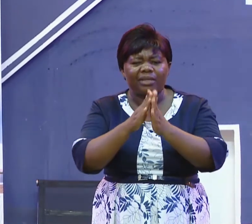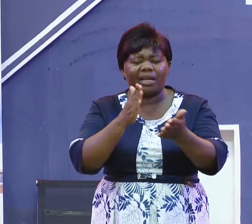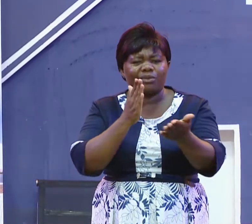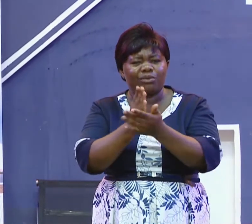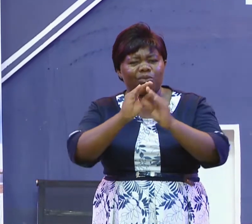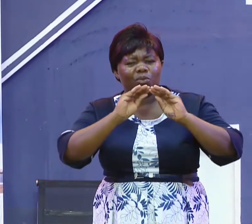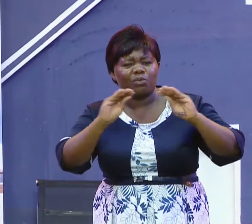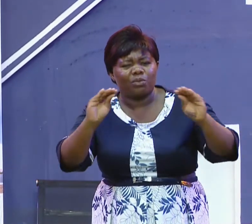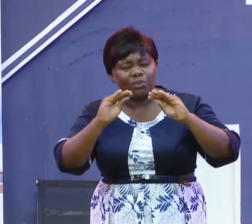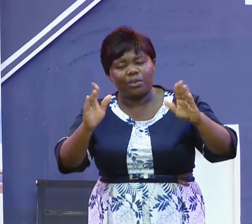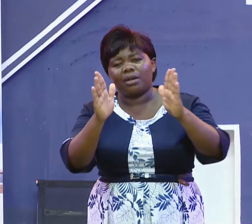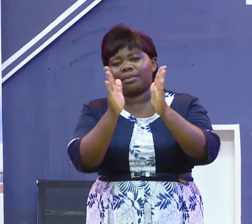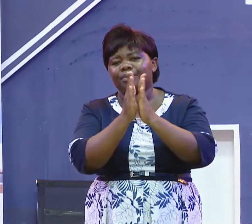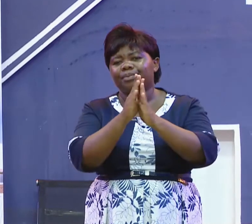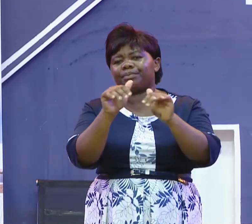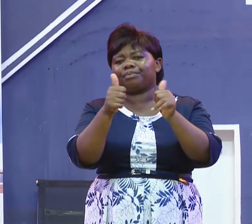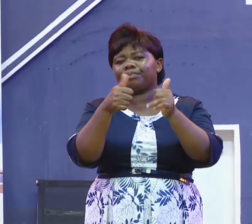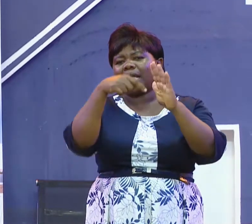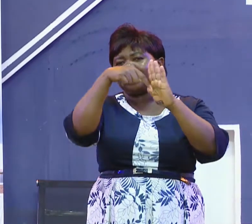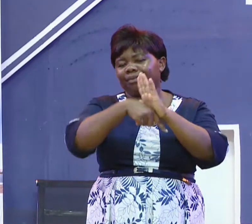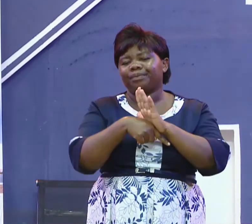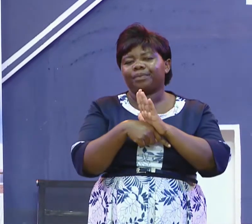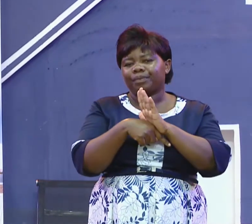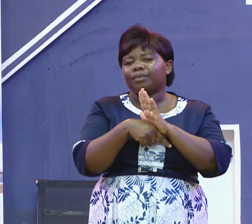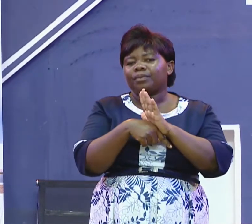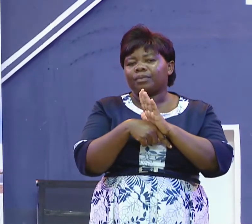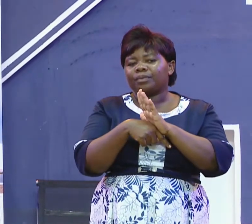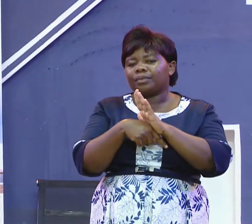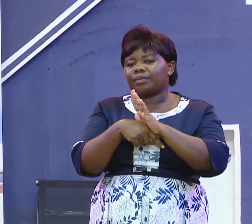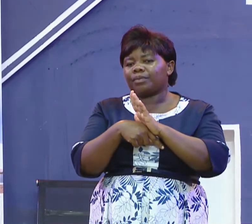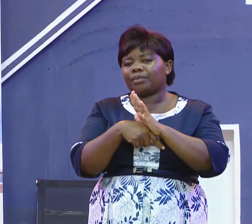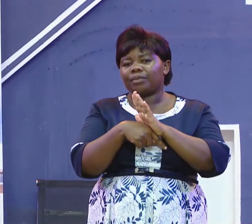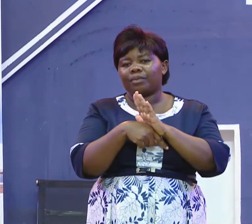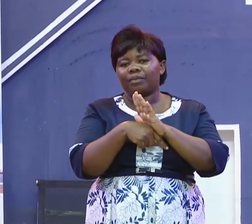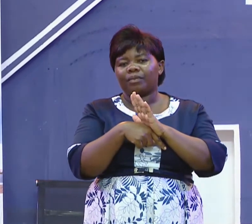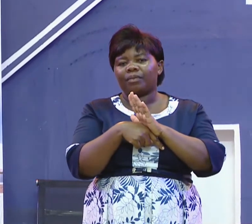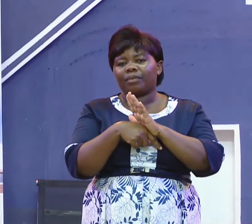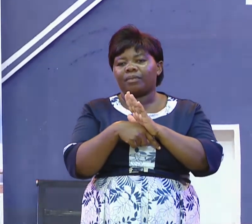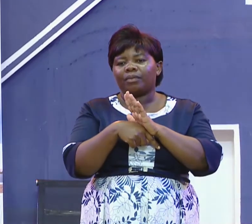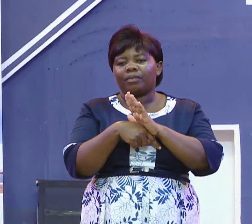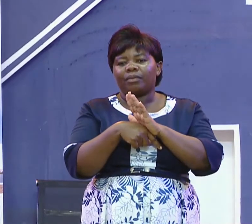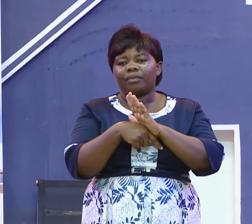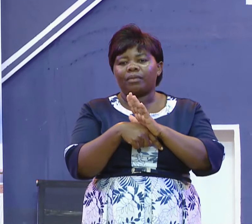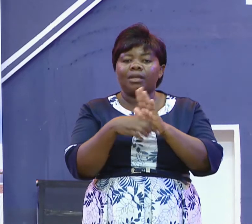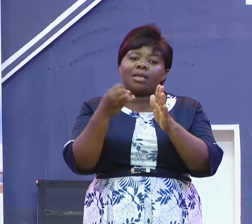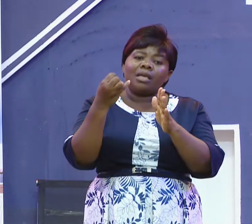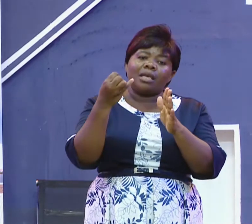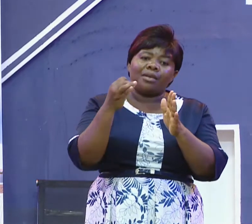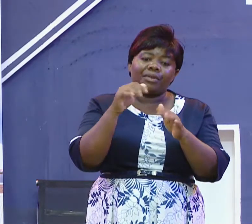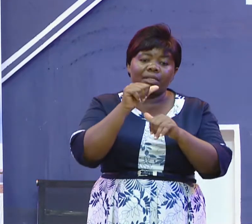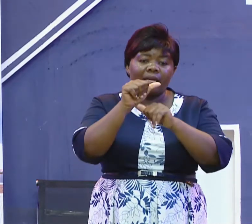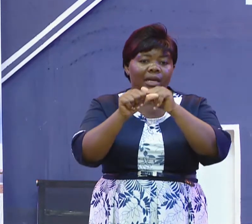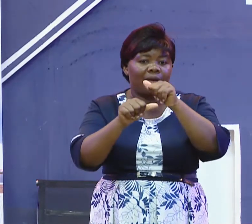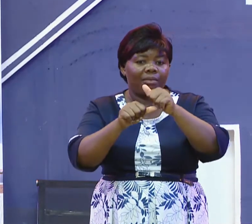have reached that level as a church to see that we teach people, if it means teaching them about prayer, we do so. Bwe kuba kuyigiriza